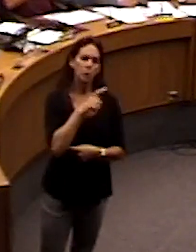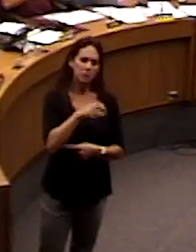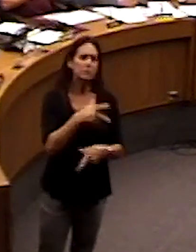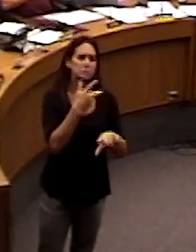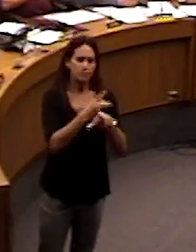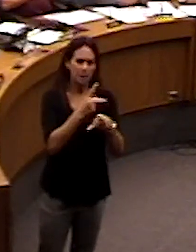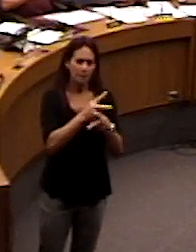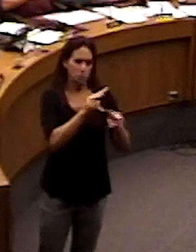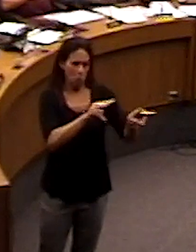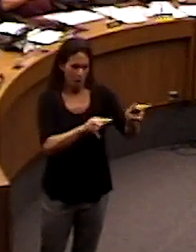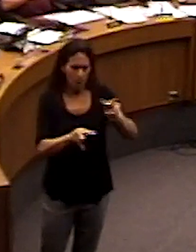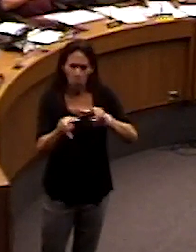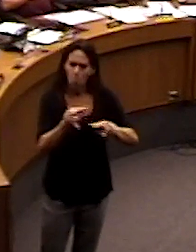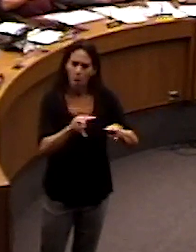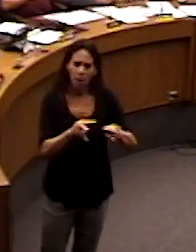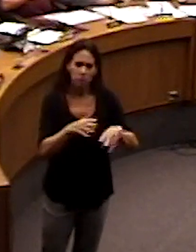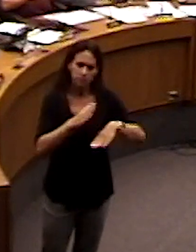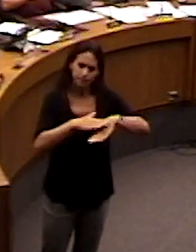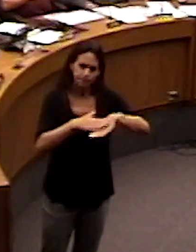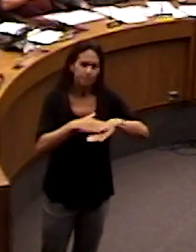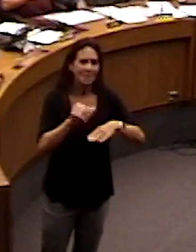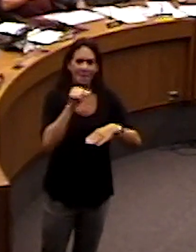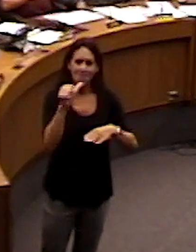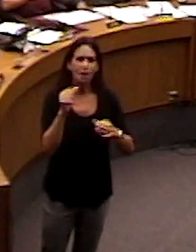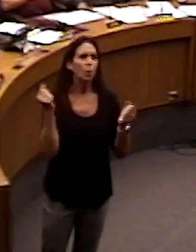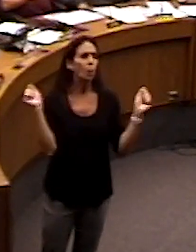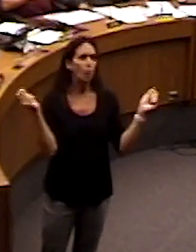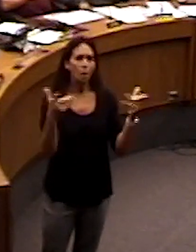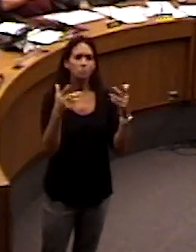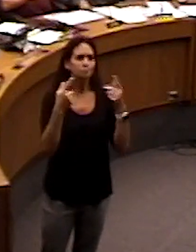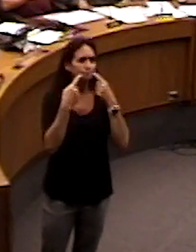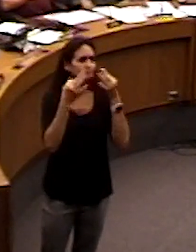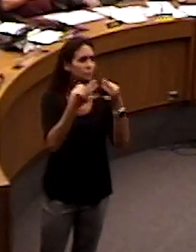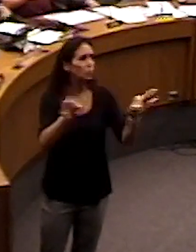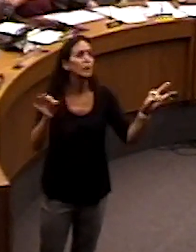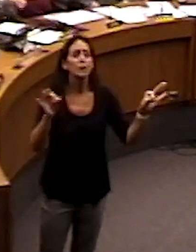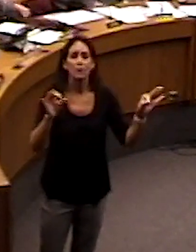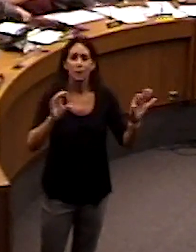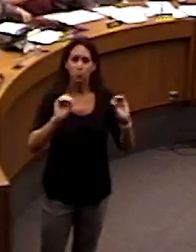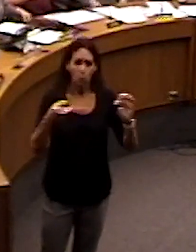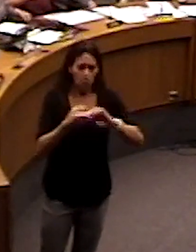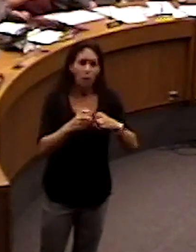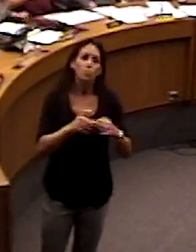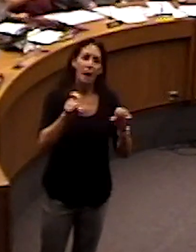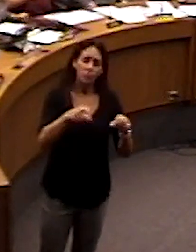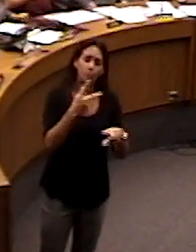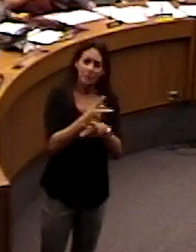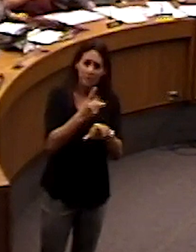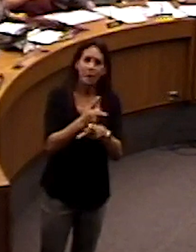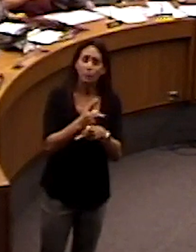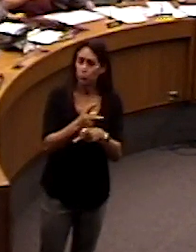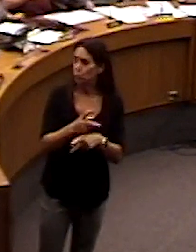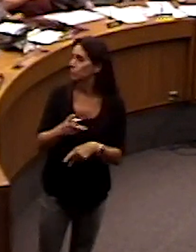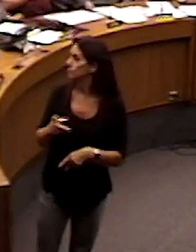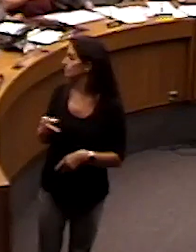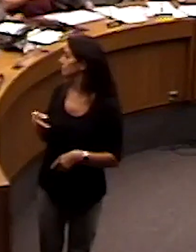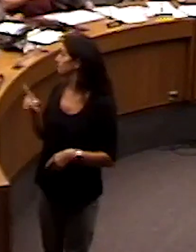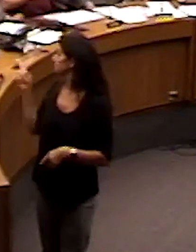folks. It's not happy days anymore. It's just not. Thank you. Thank you. Mr. Ellis.